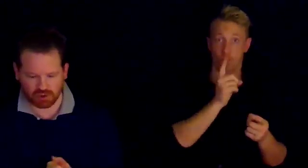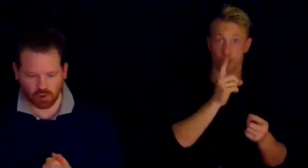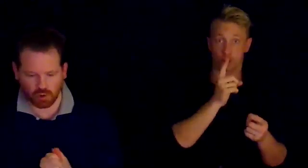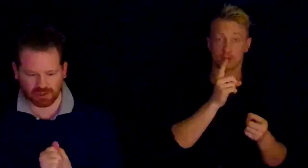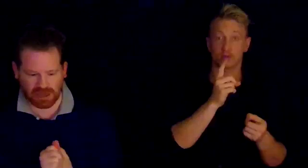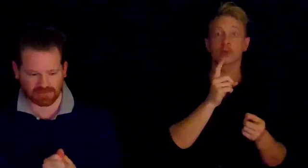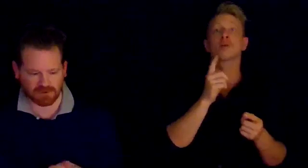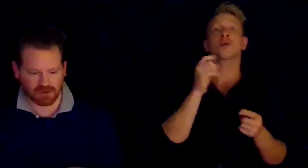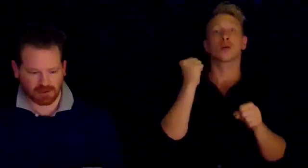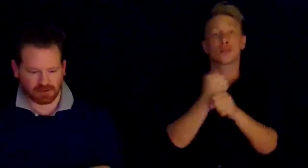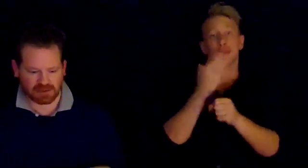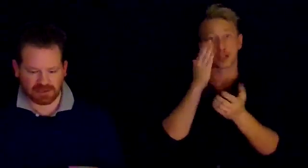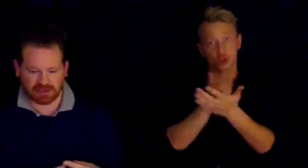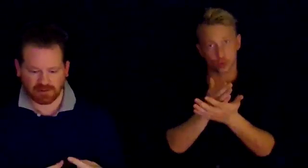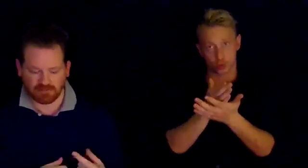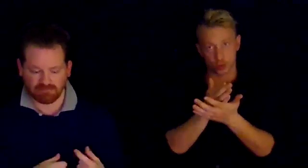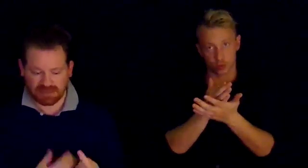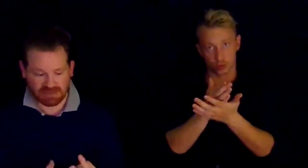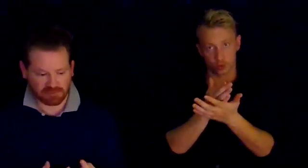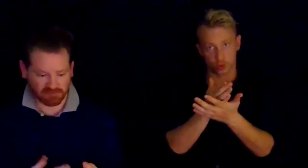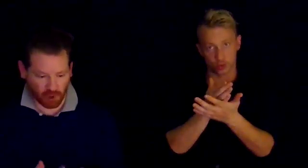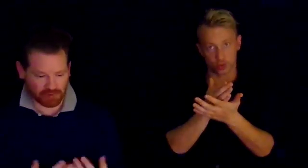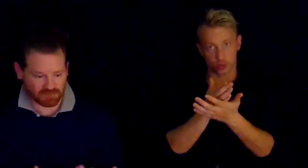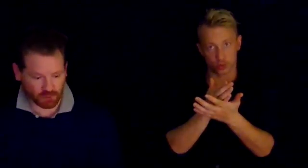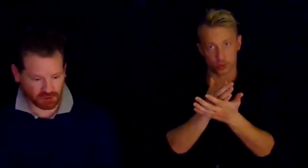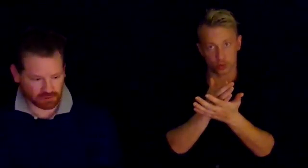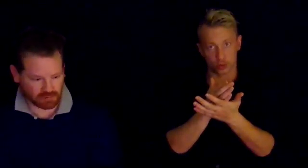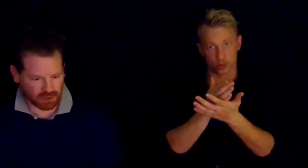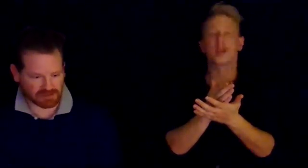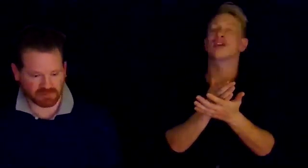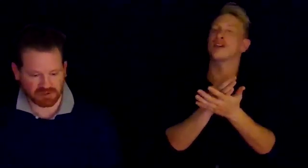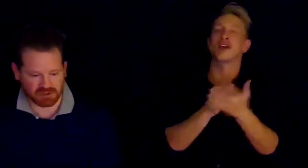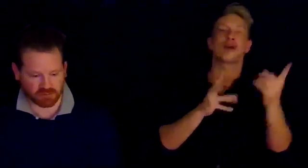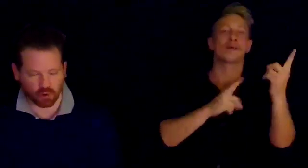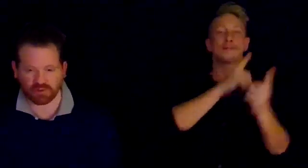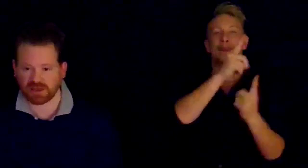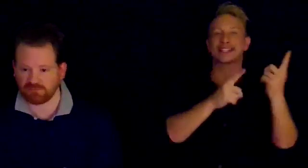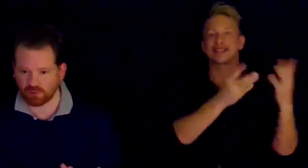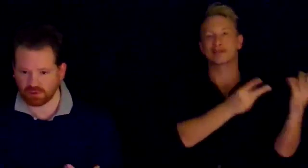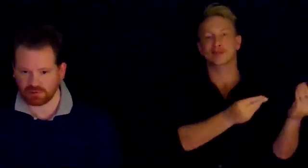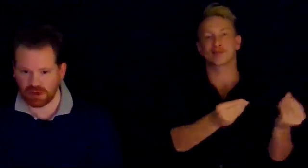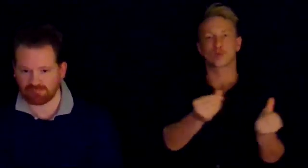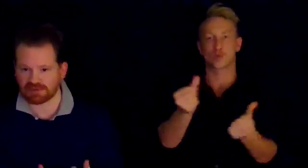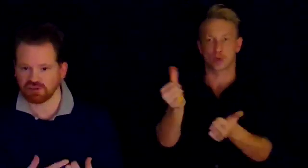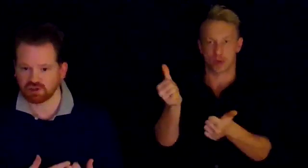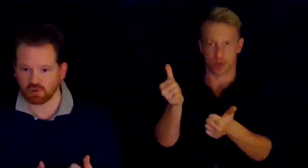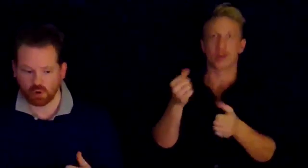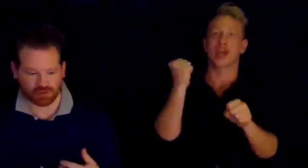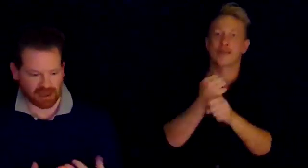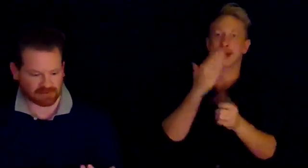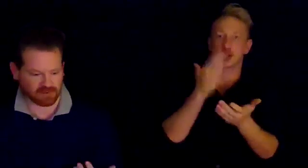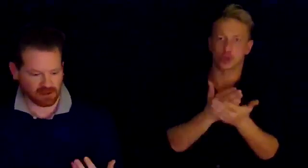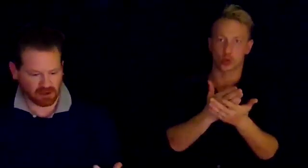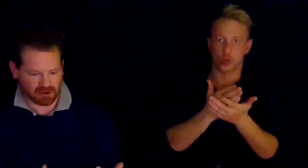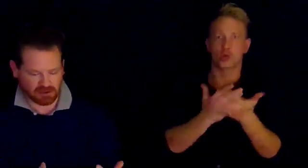to make sure that the meeting flows for you and to be a support there for you, and making